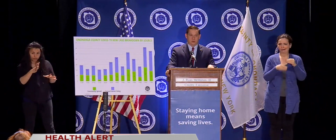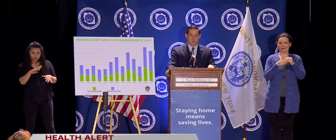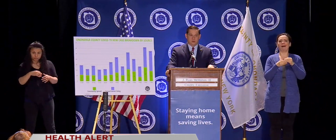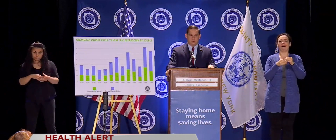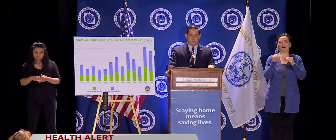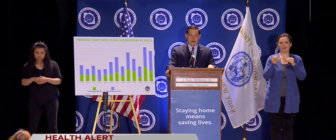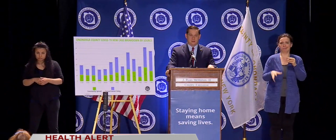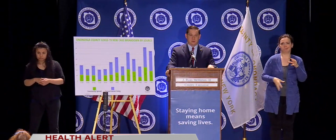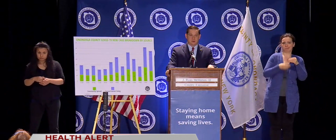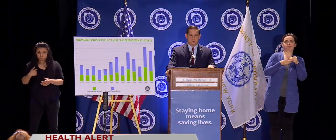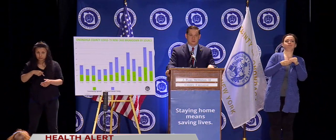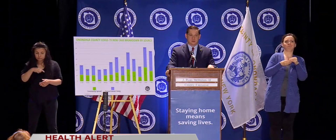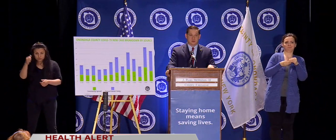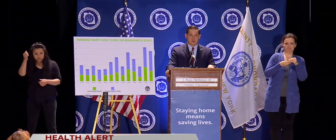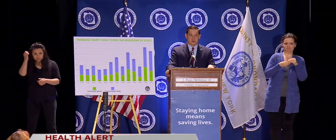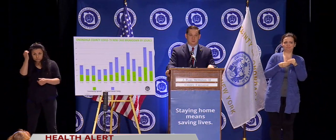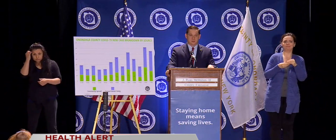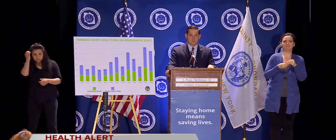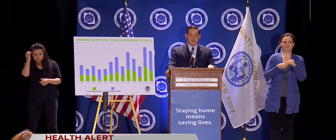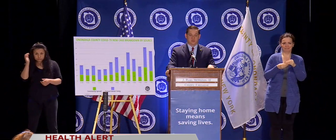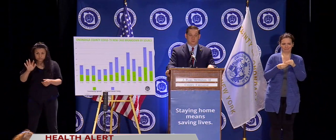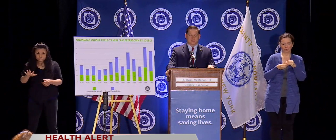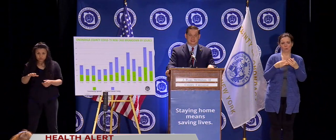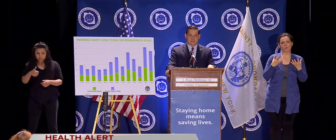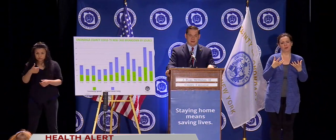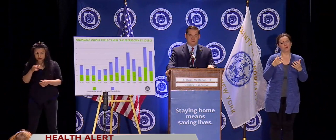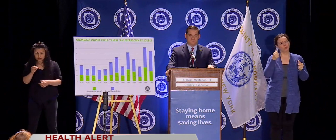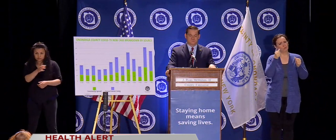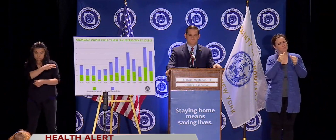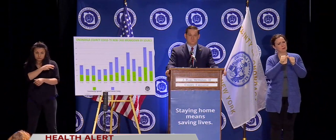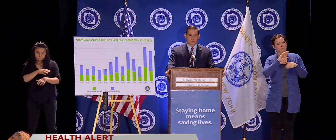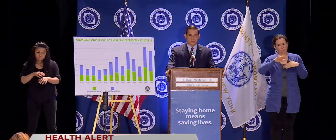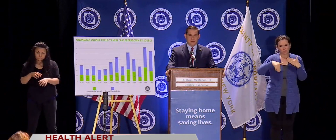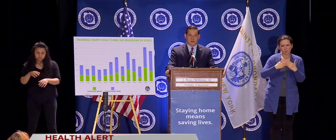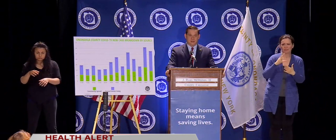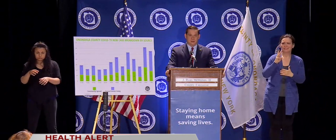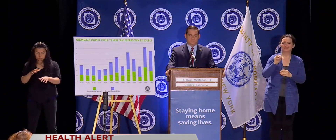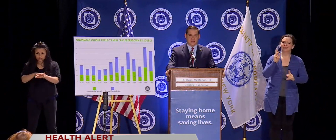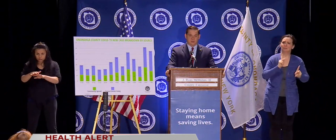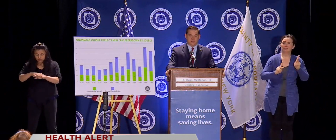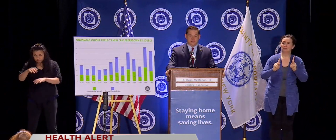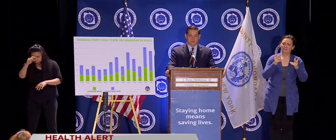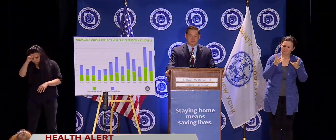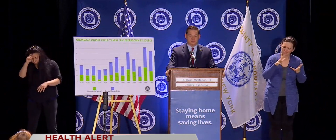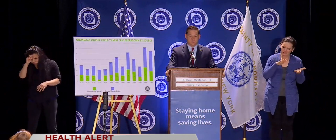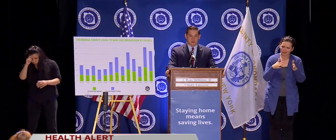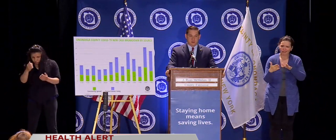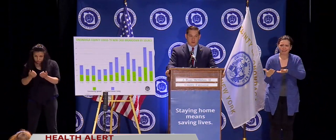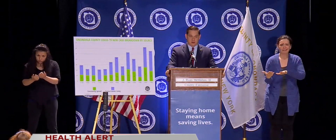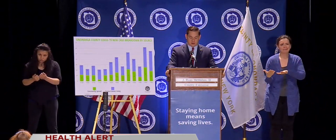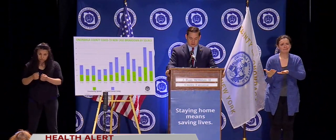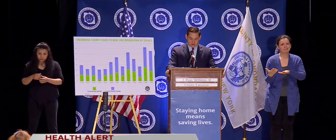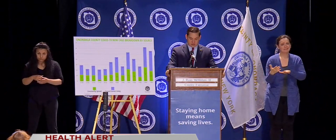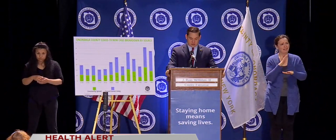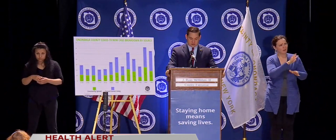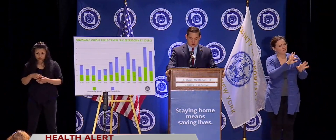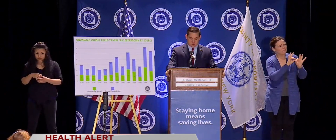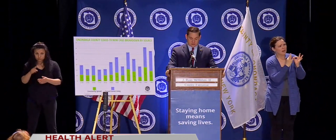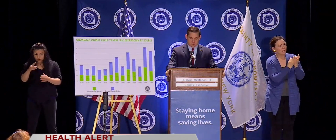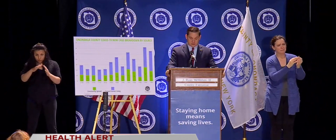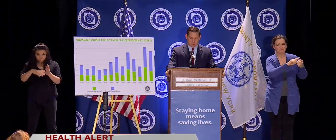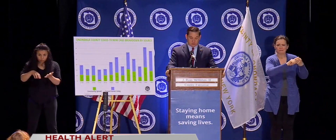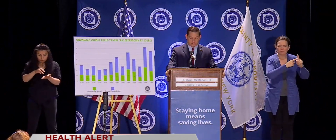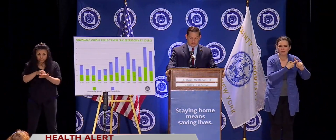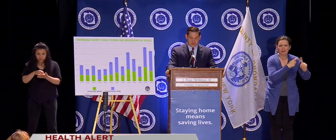remember them and pay respects to them and their families. And